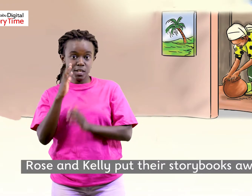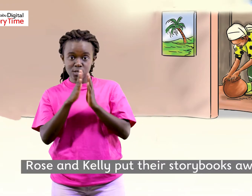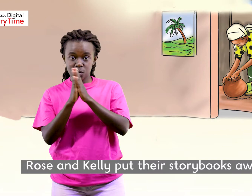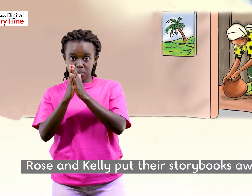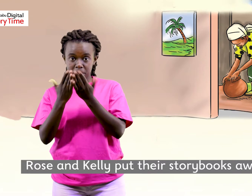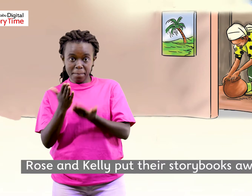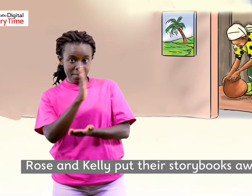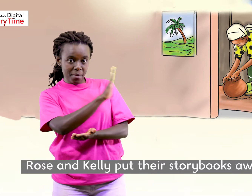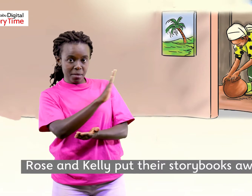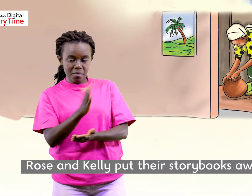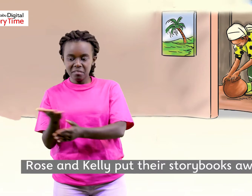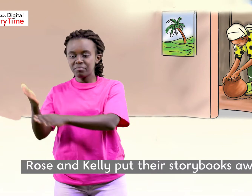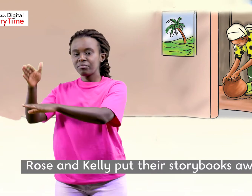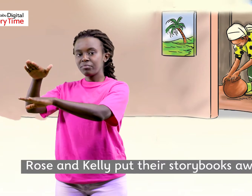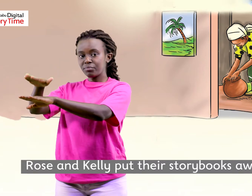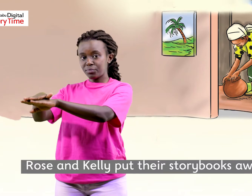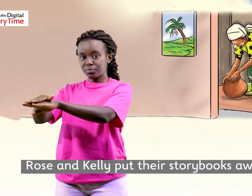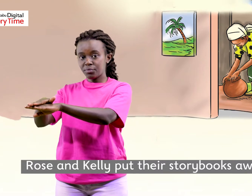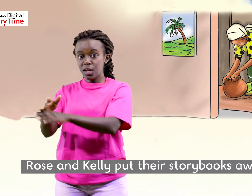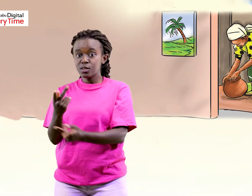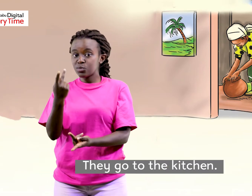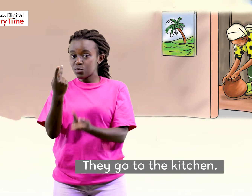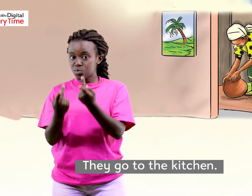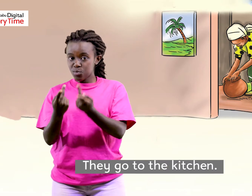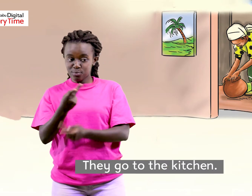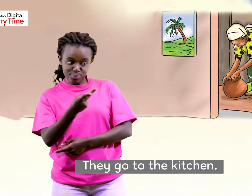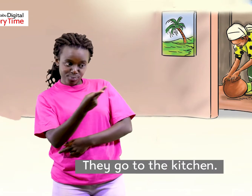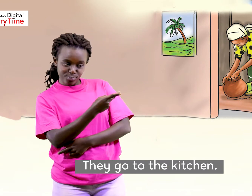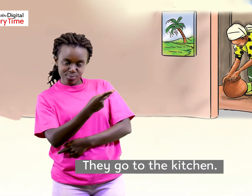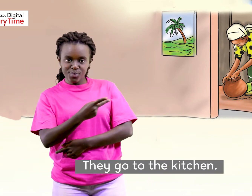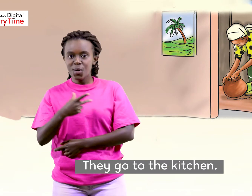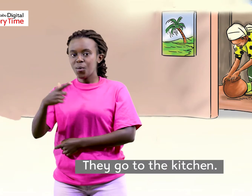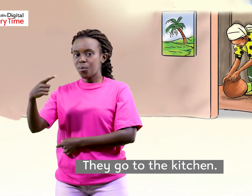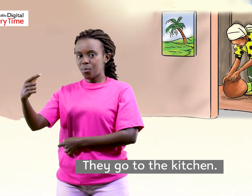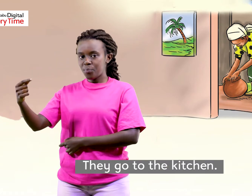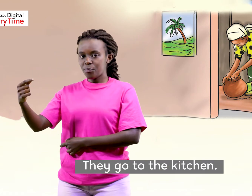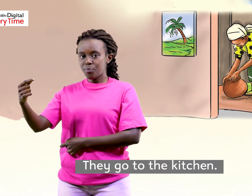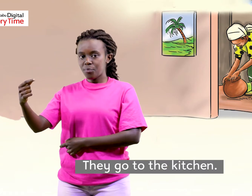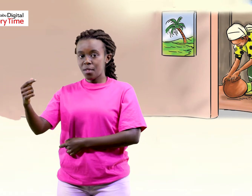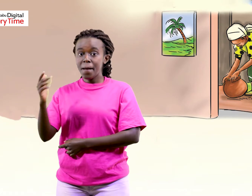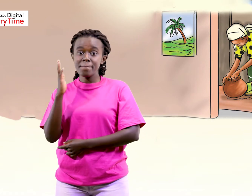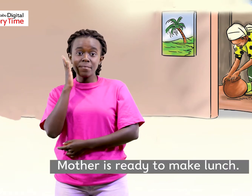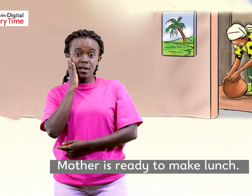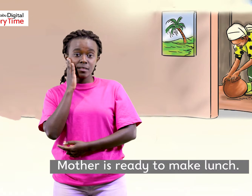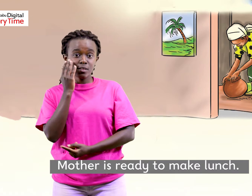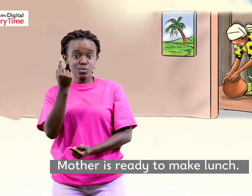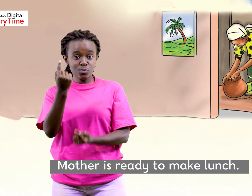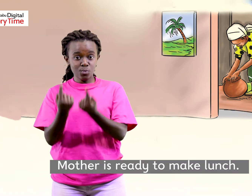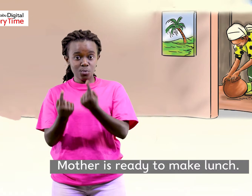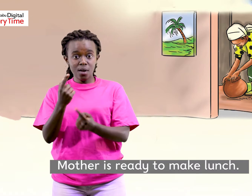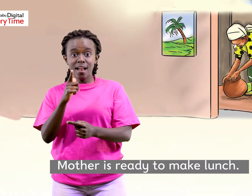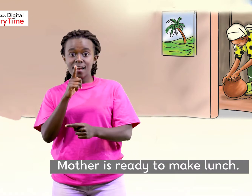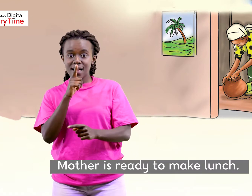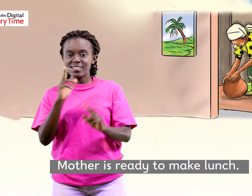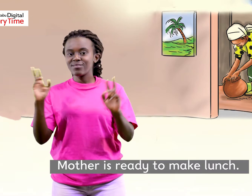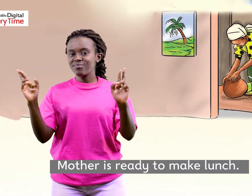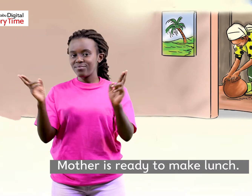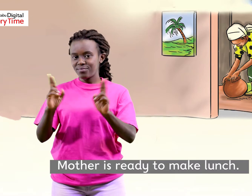Rose and Kelly put their storybooks away. They go to the kitchen. Mother is ready to make